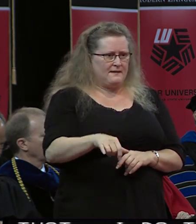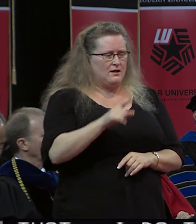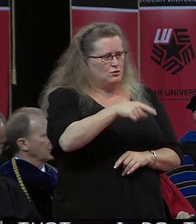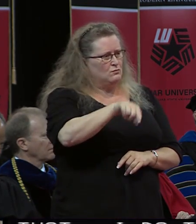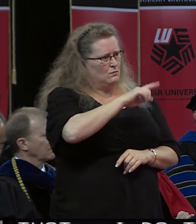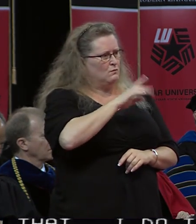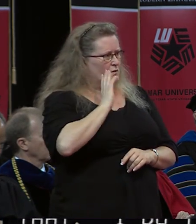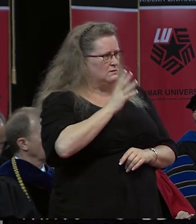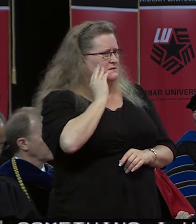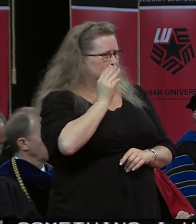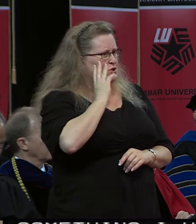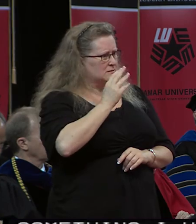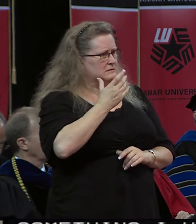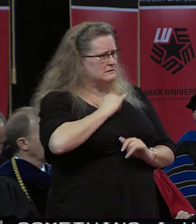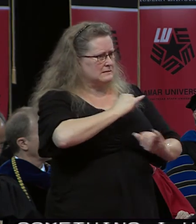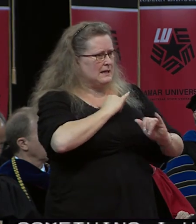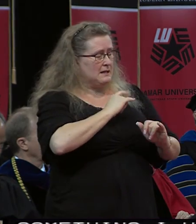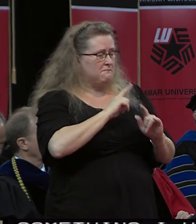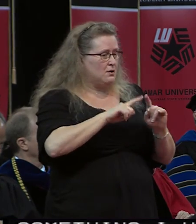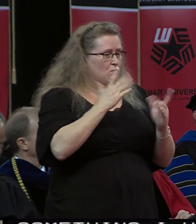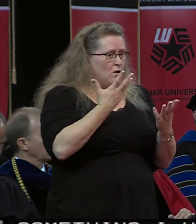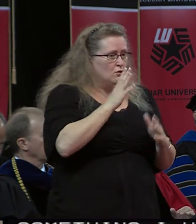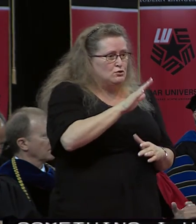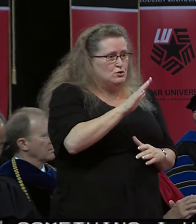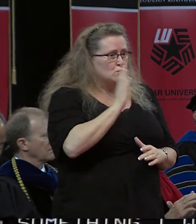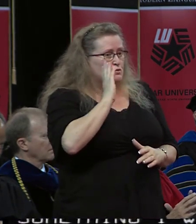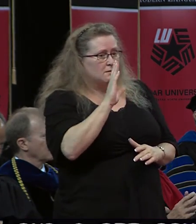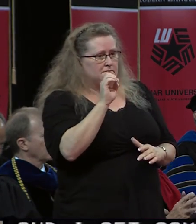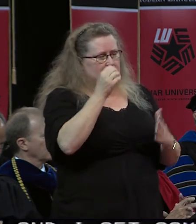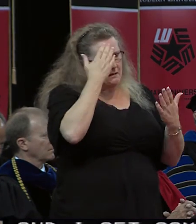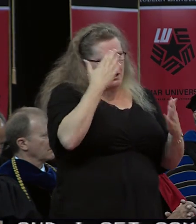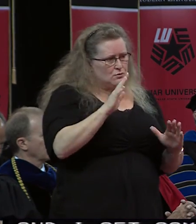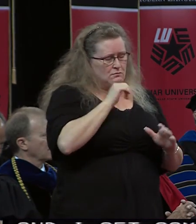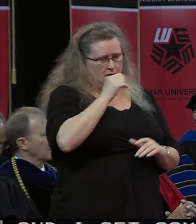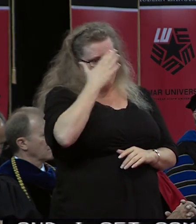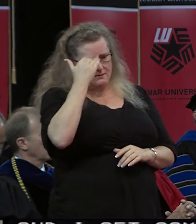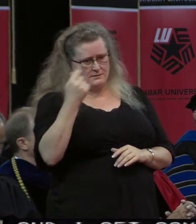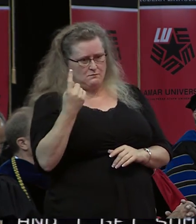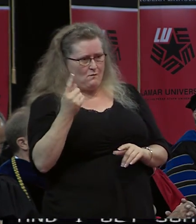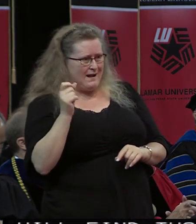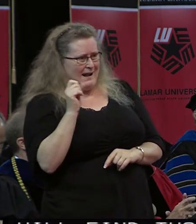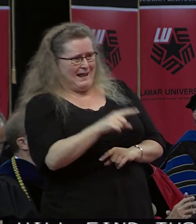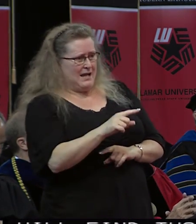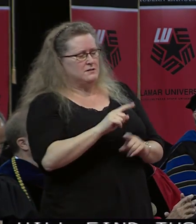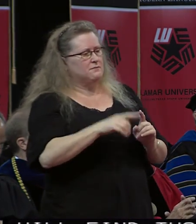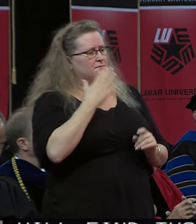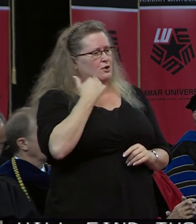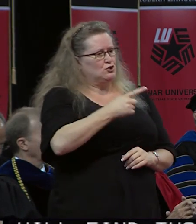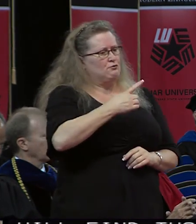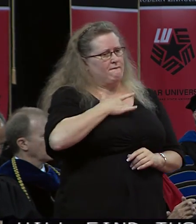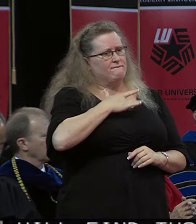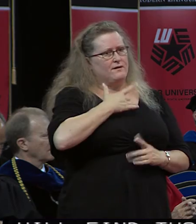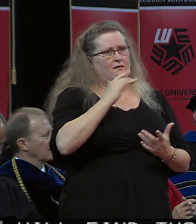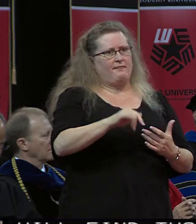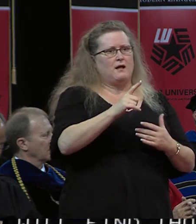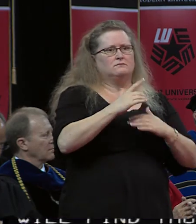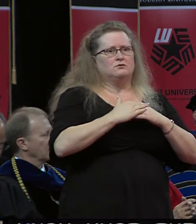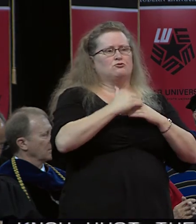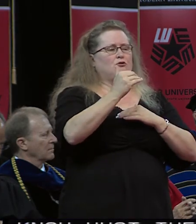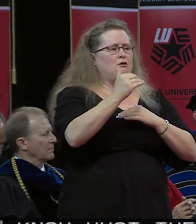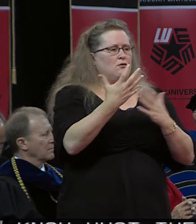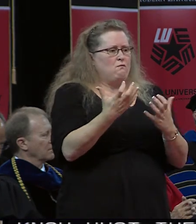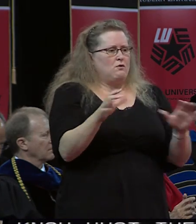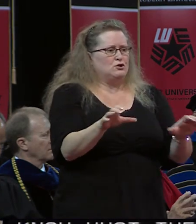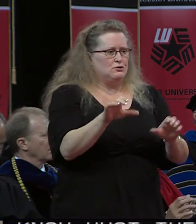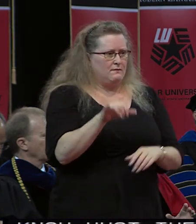going to be, but you're going to do them not because you're asked to do them. You're going to do it because of it's a personal calling. And so let me share